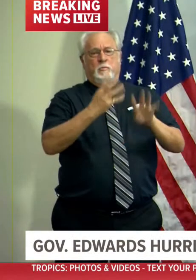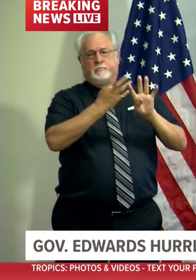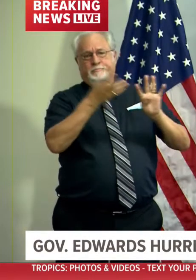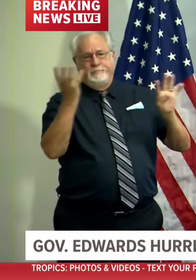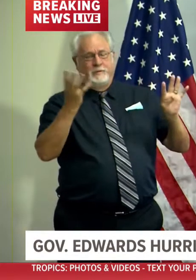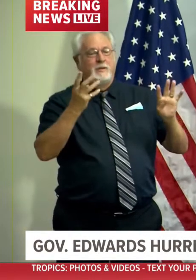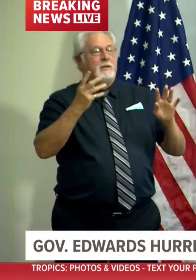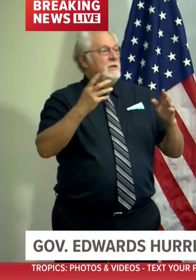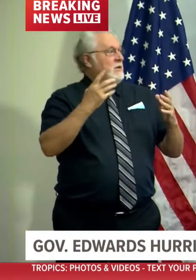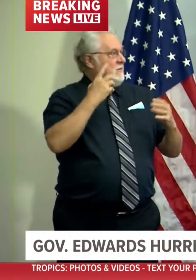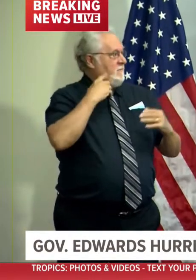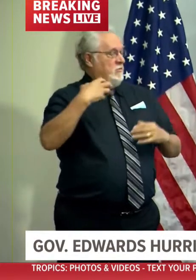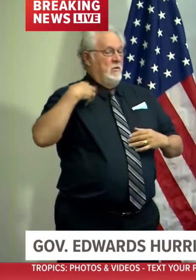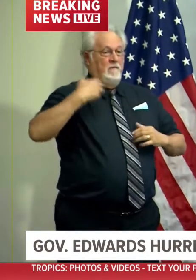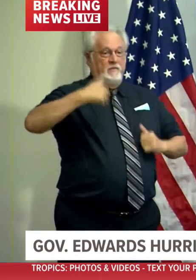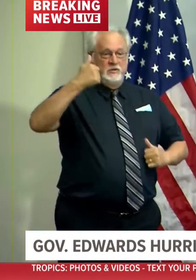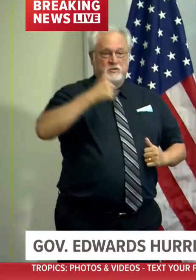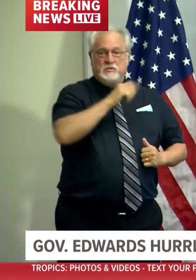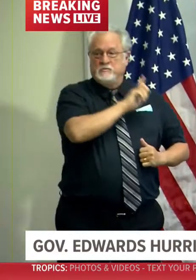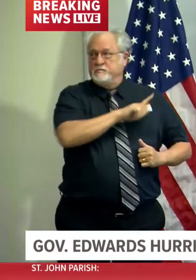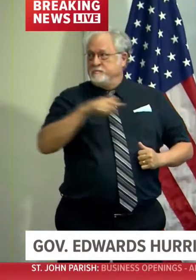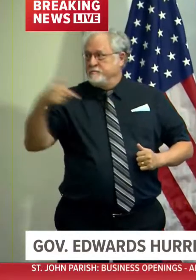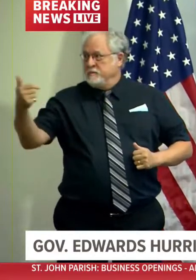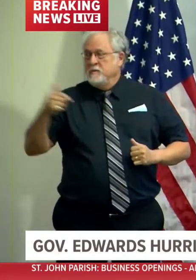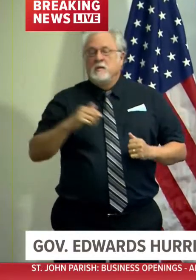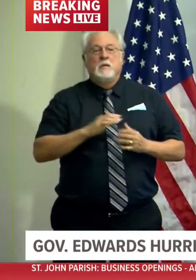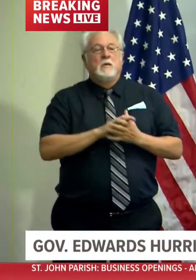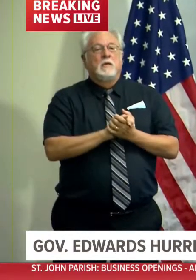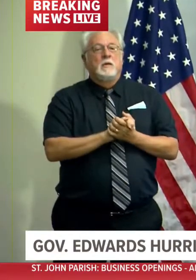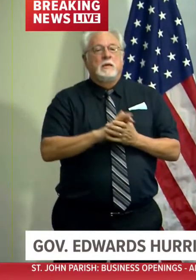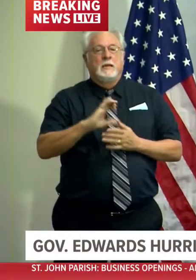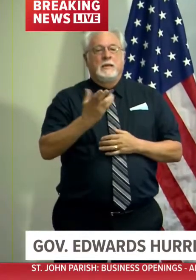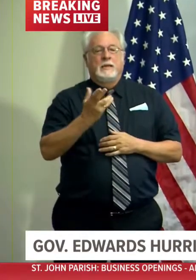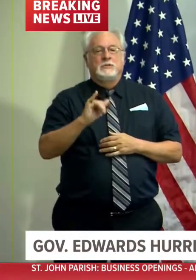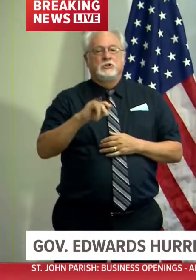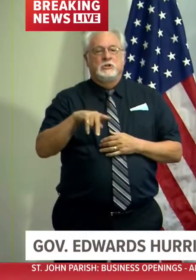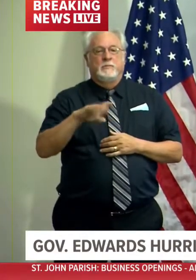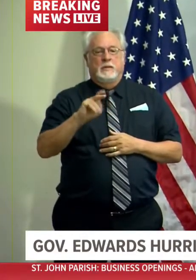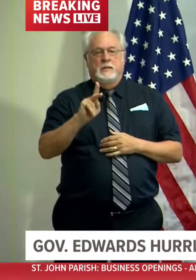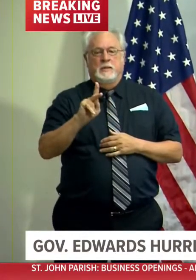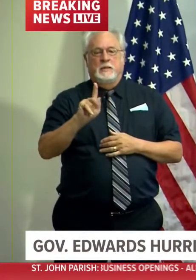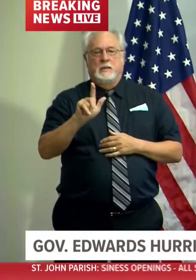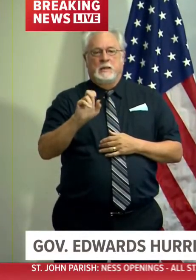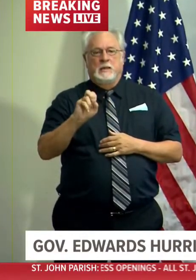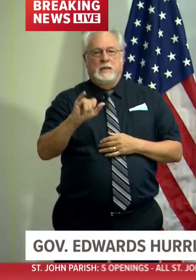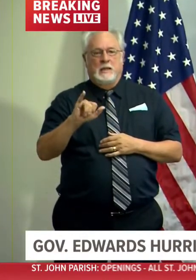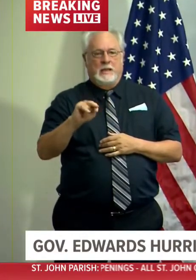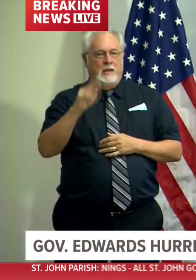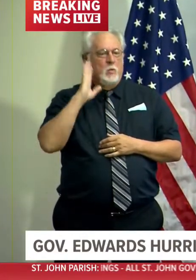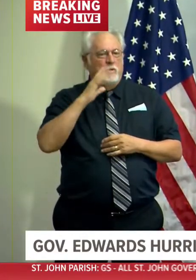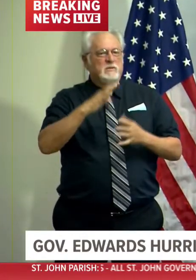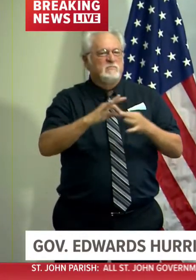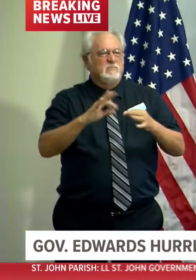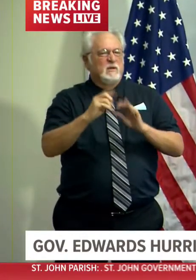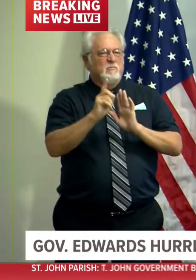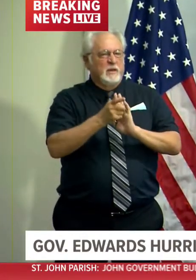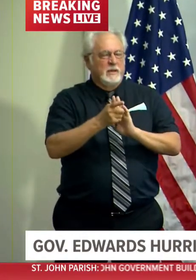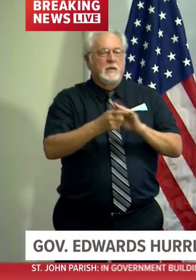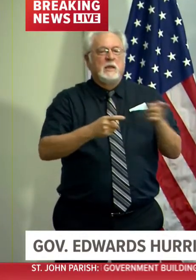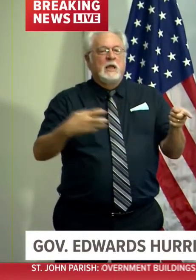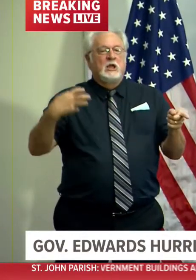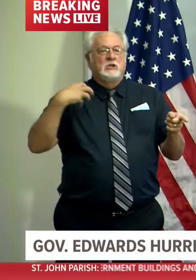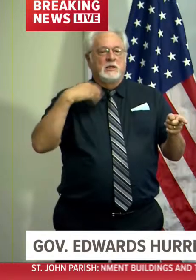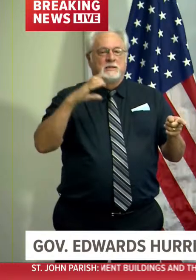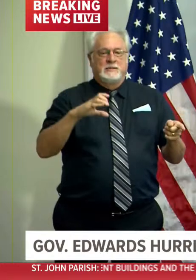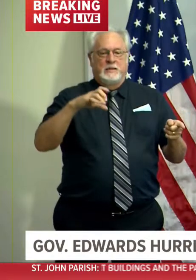agency officials here today with me. Chip Klein is going to speak in just a moment. He, of course, is chairman of